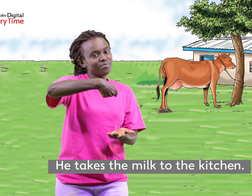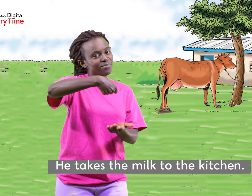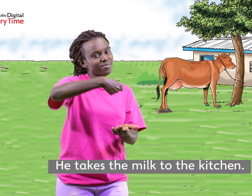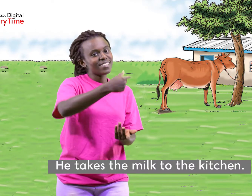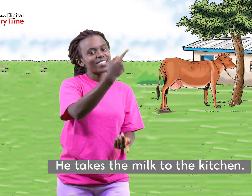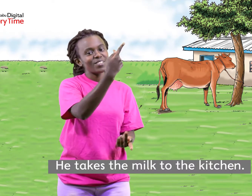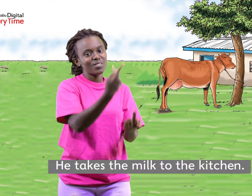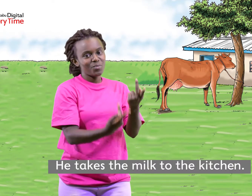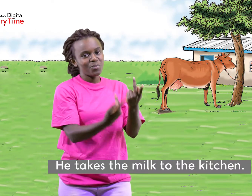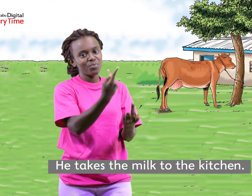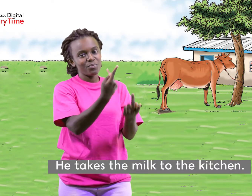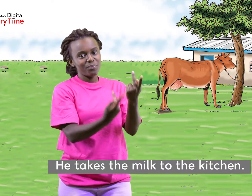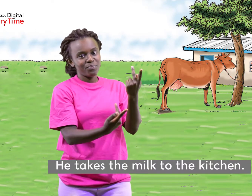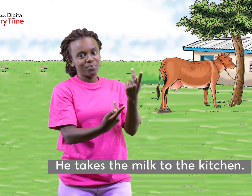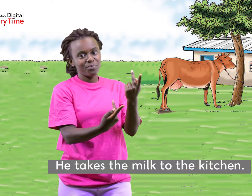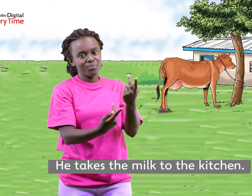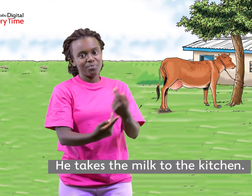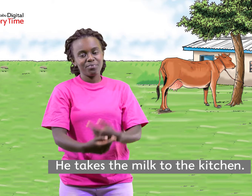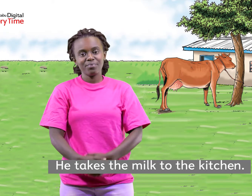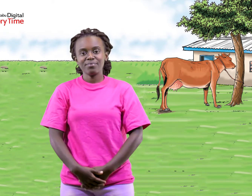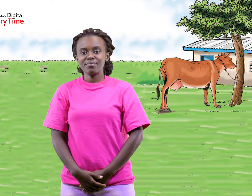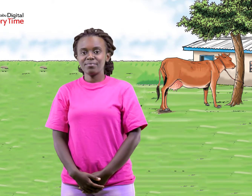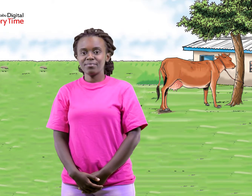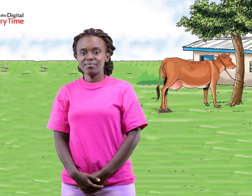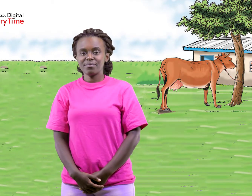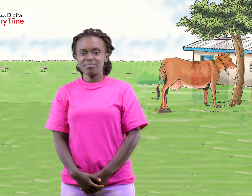He takes the milk to the kitchen.